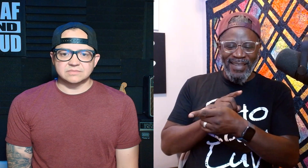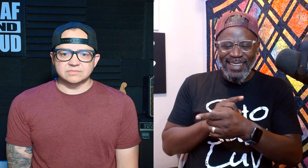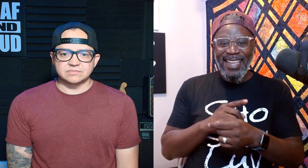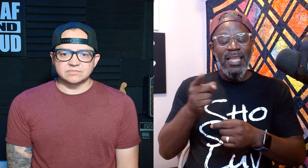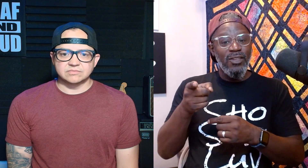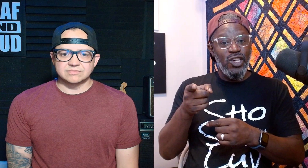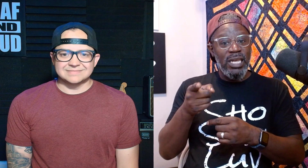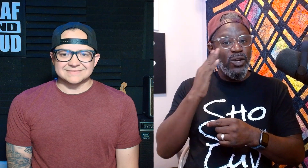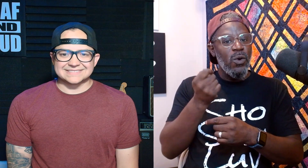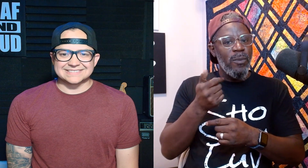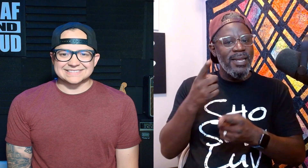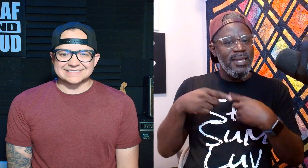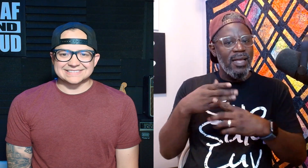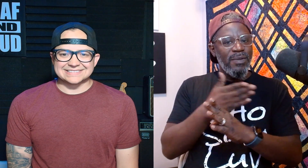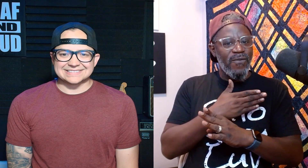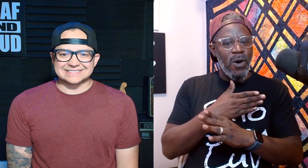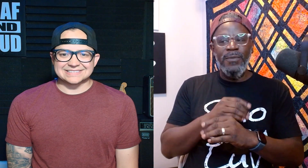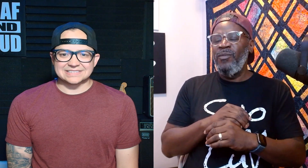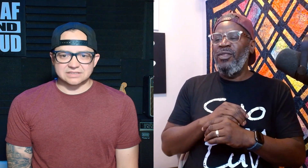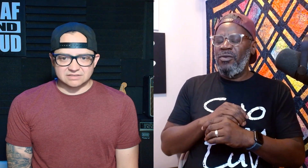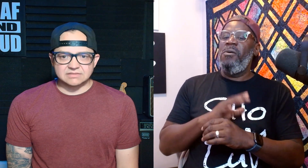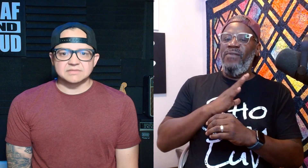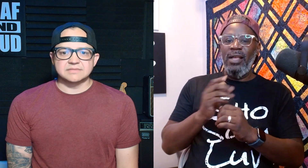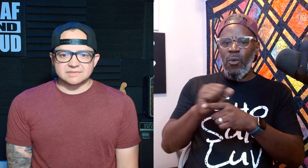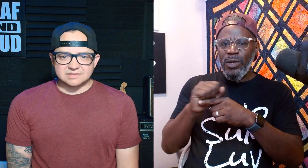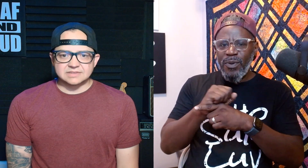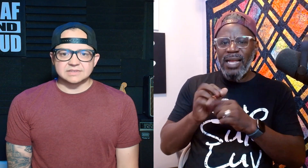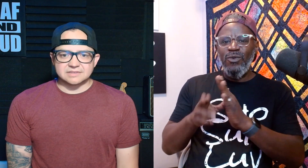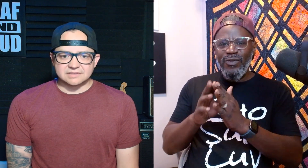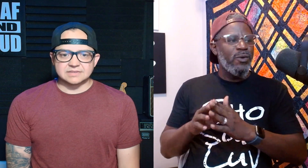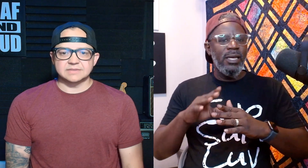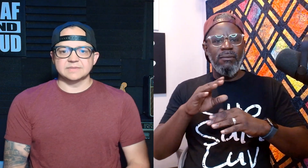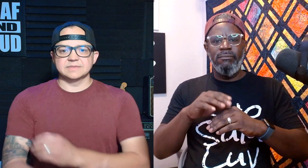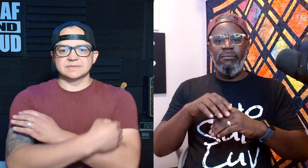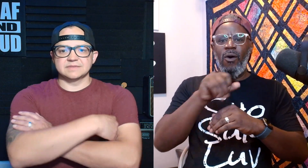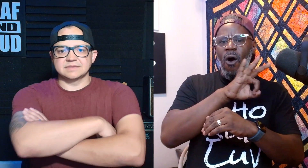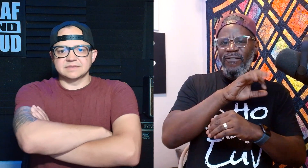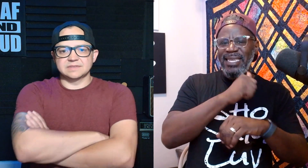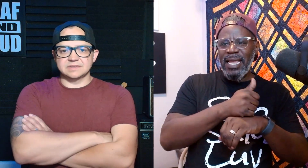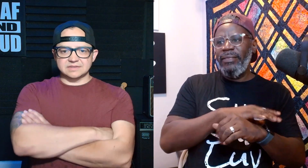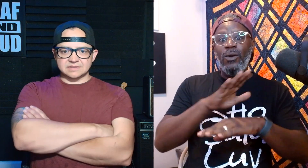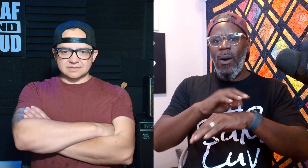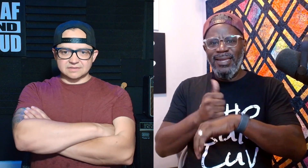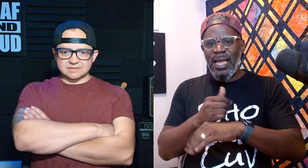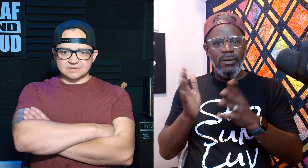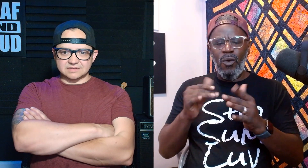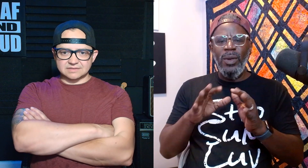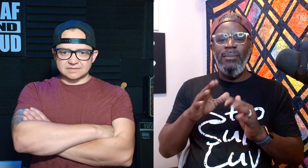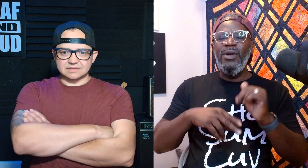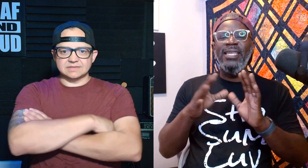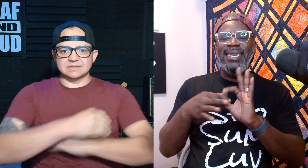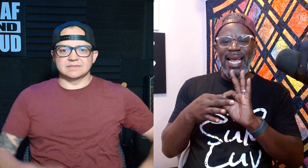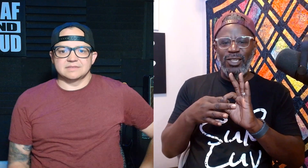wife, and she knew a little bit of signs before. So fine. So we was practicing reviewing off the set and on the set.